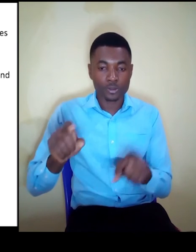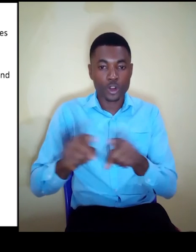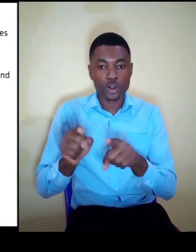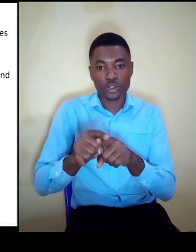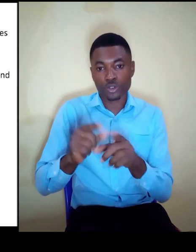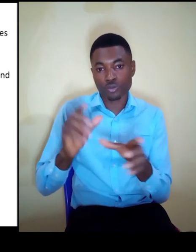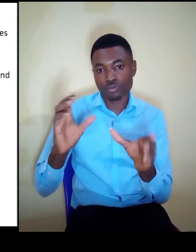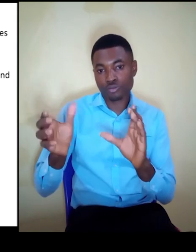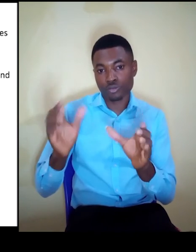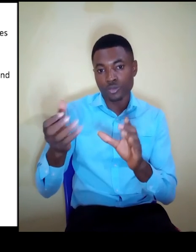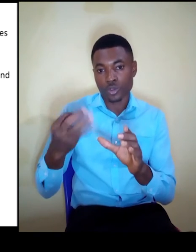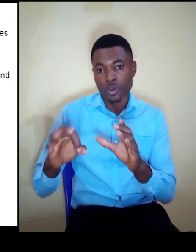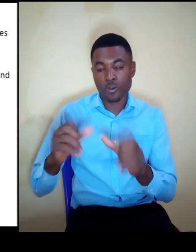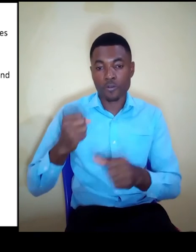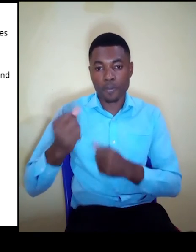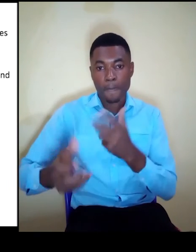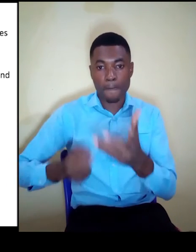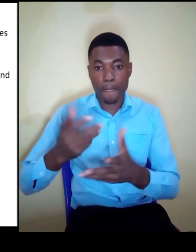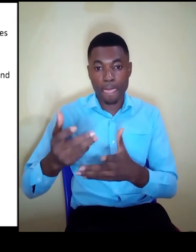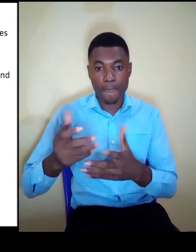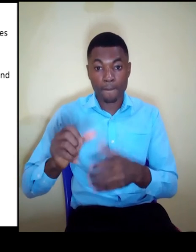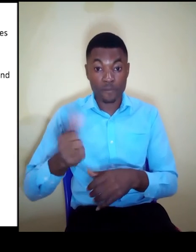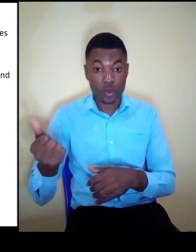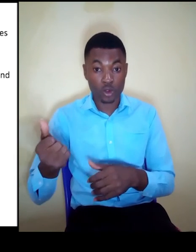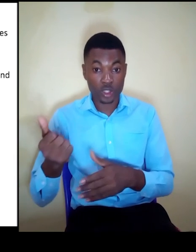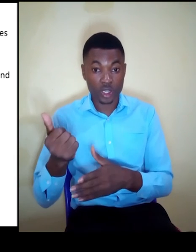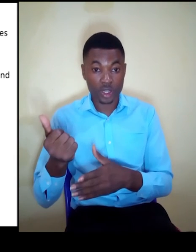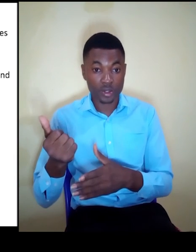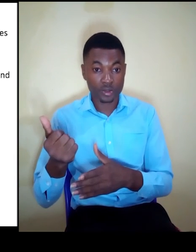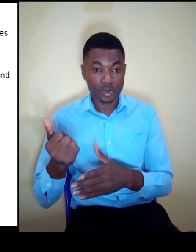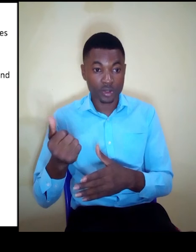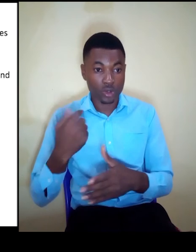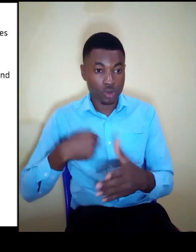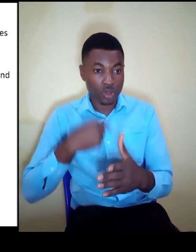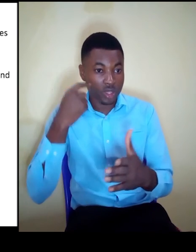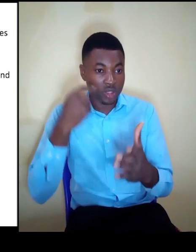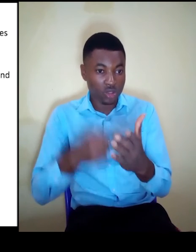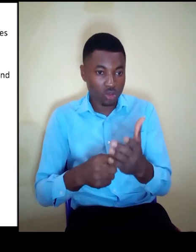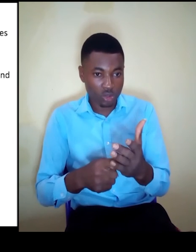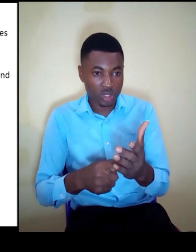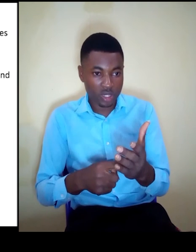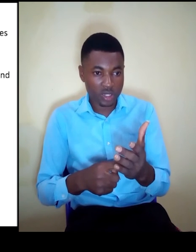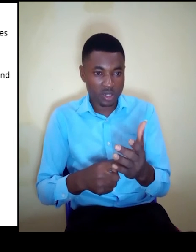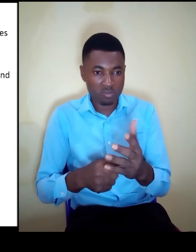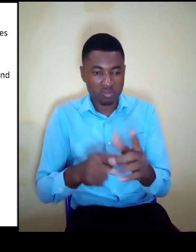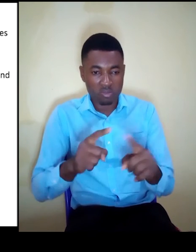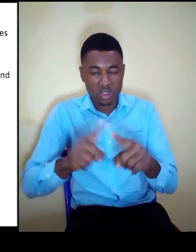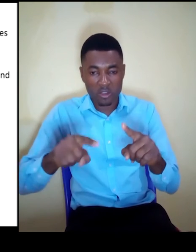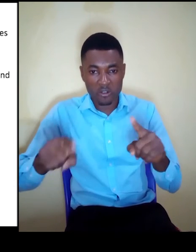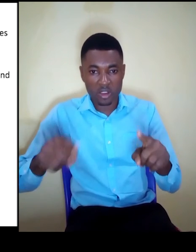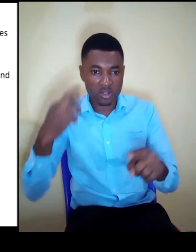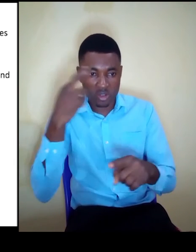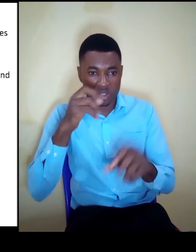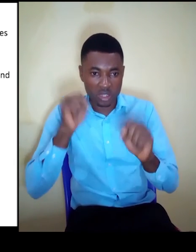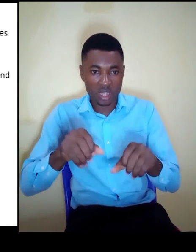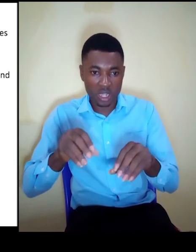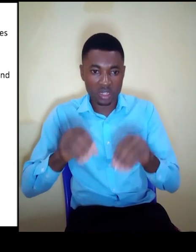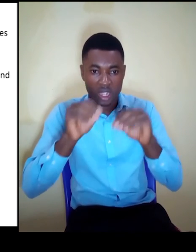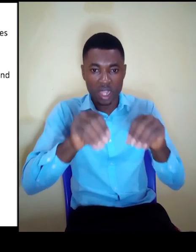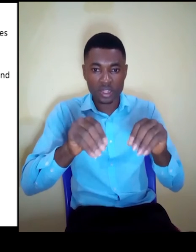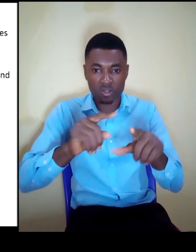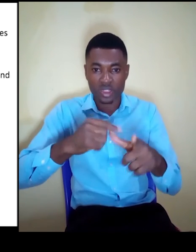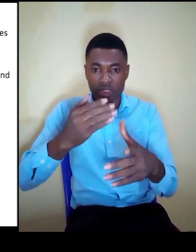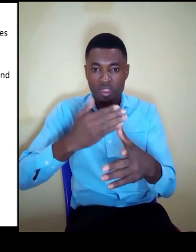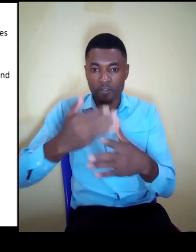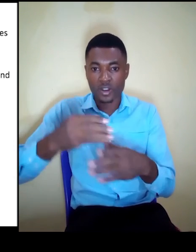other hand, various factors can also contribute to the differences in the spatial domain. So contact with surrounding spoken language